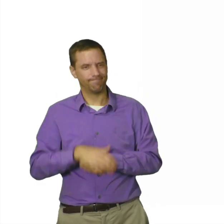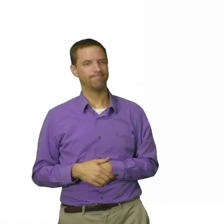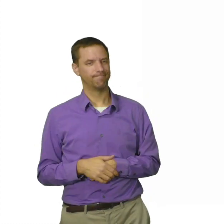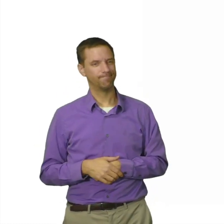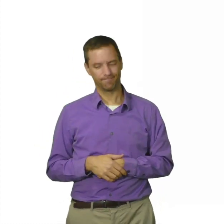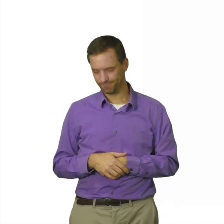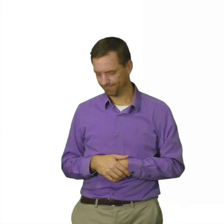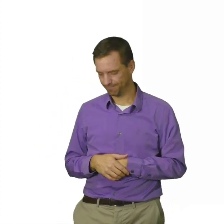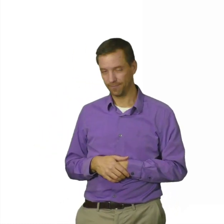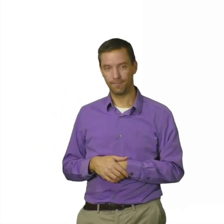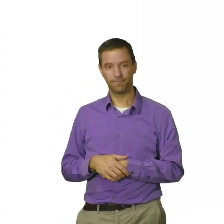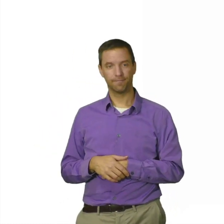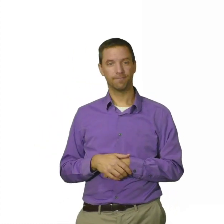of sign-supported speech.